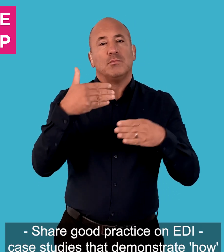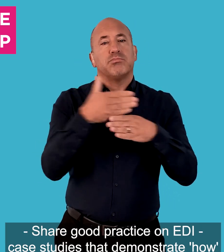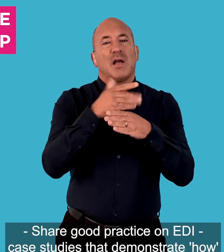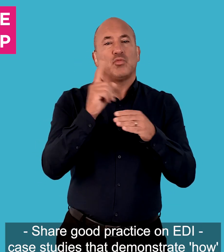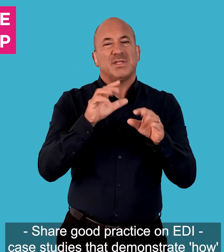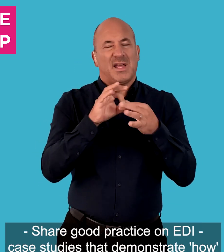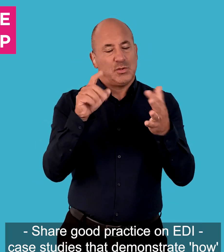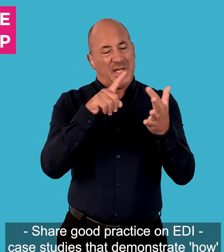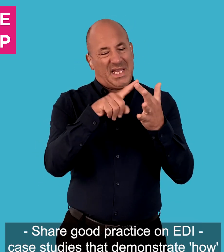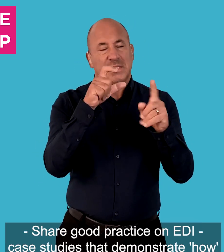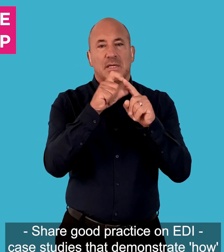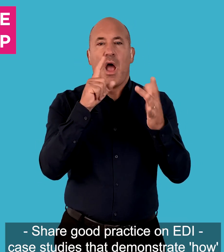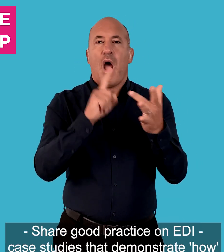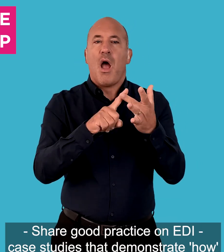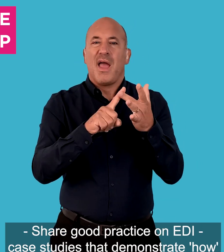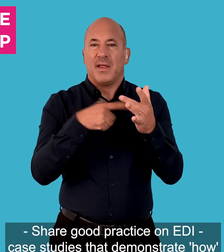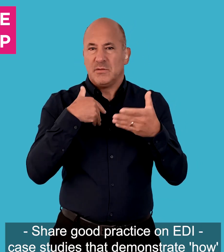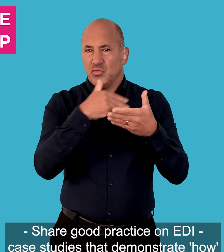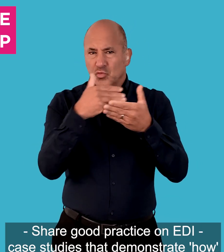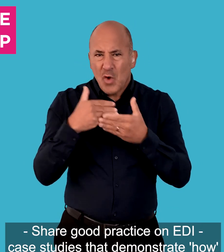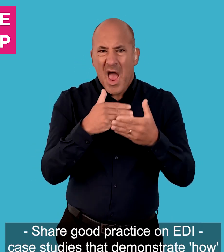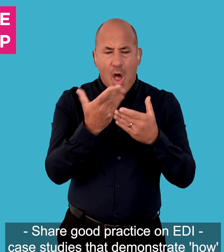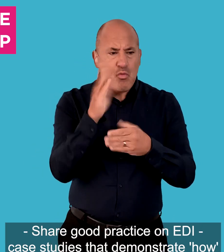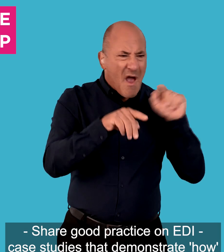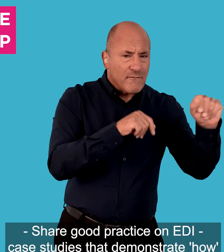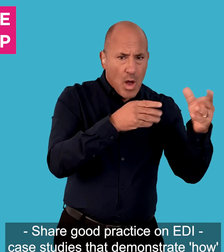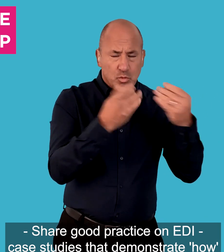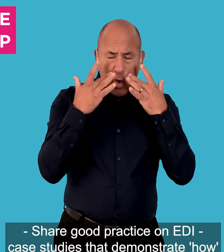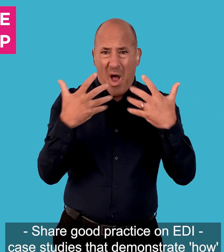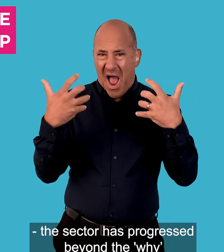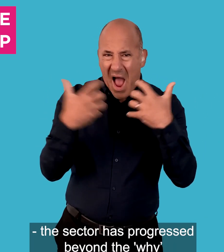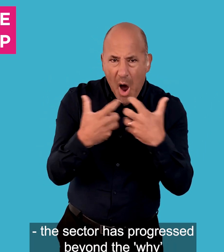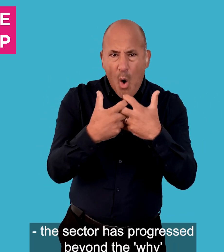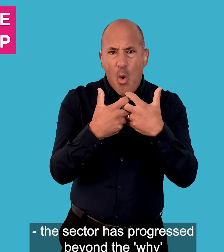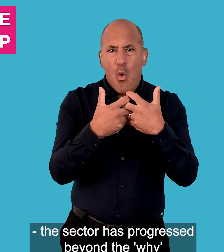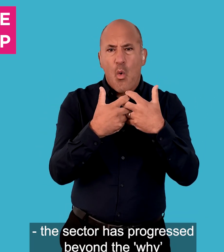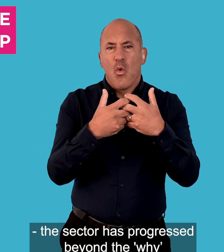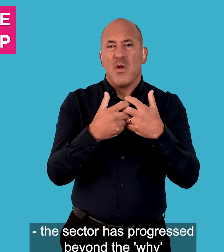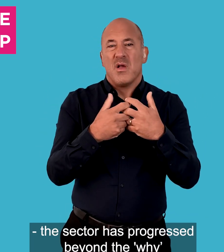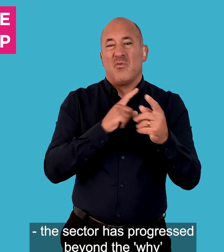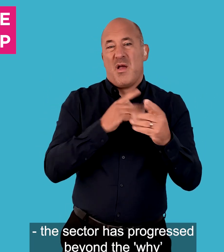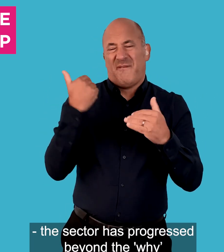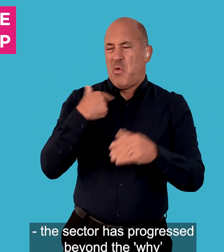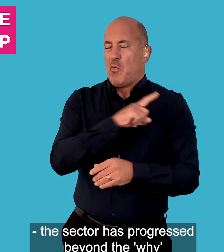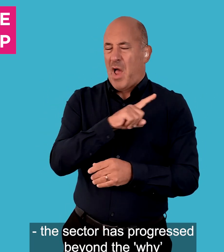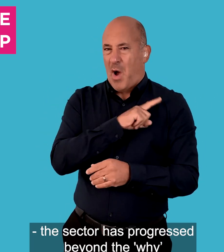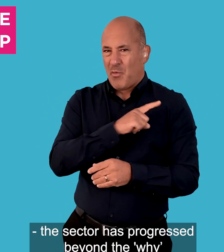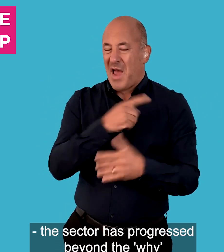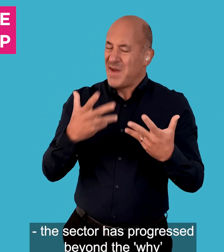Share good practice on EDI, case studies that demonstrate how the sector has progressed beyond